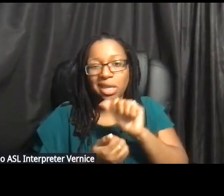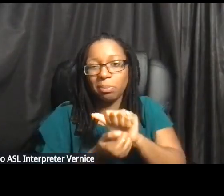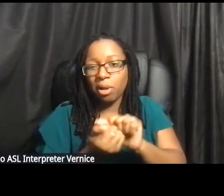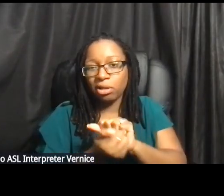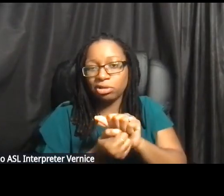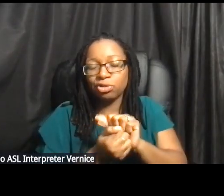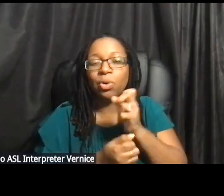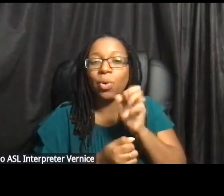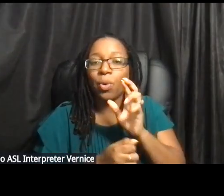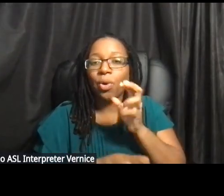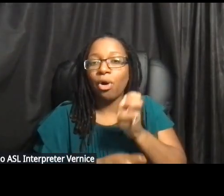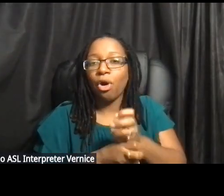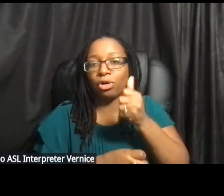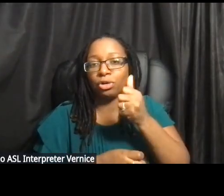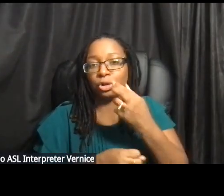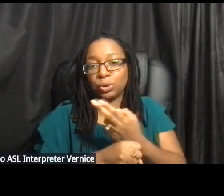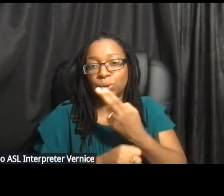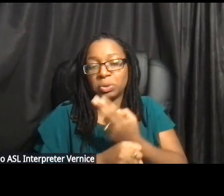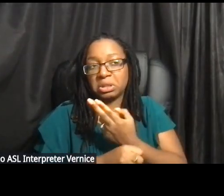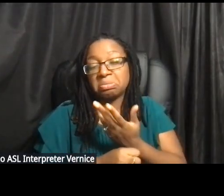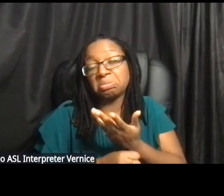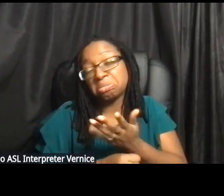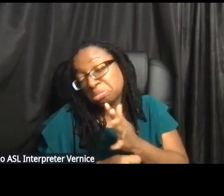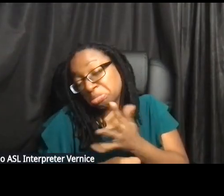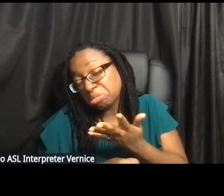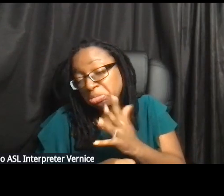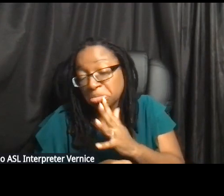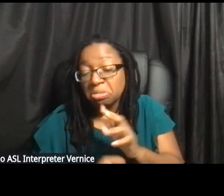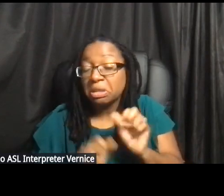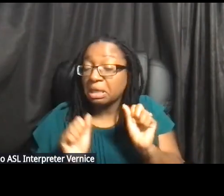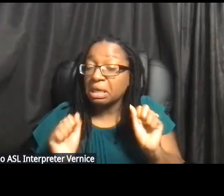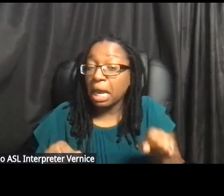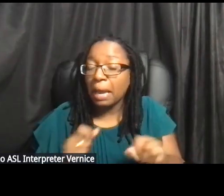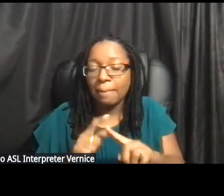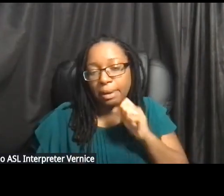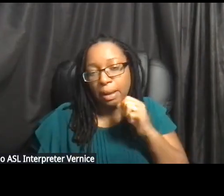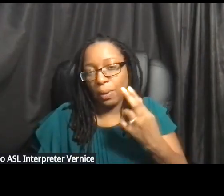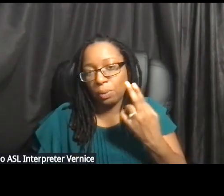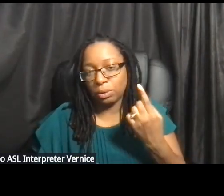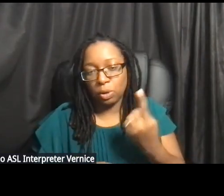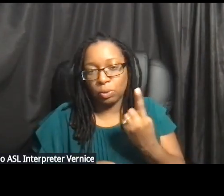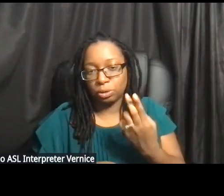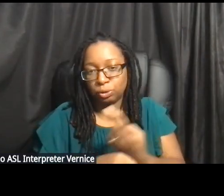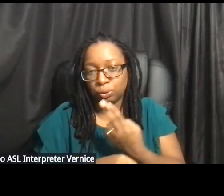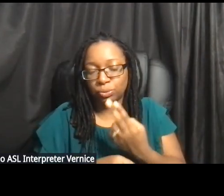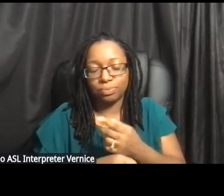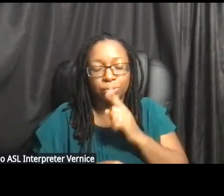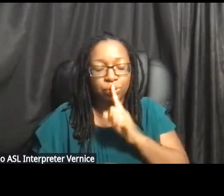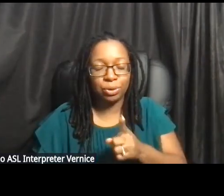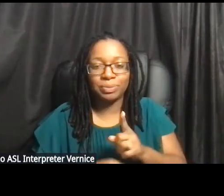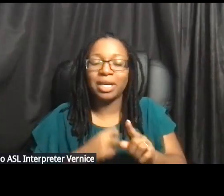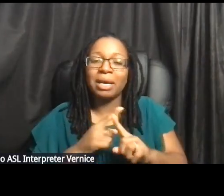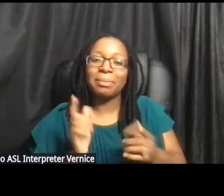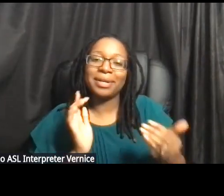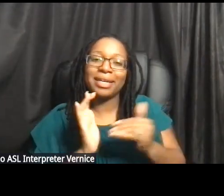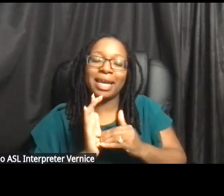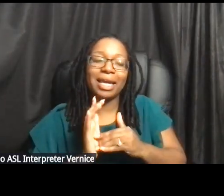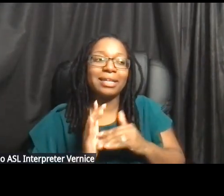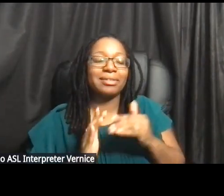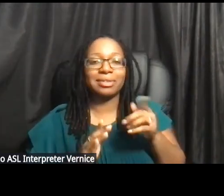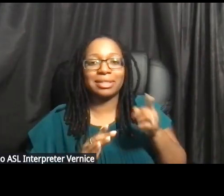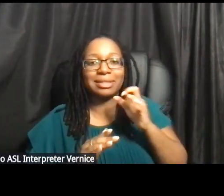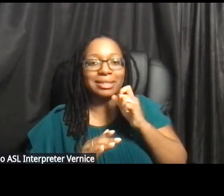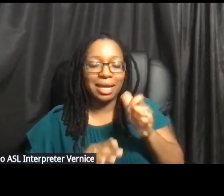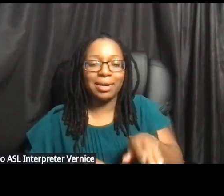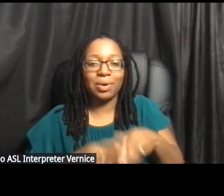use. This can be true, but it isn't always true. As an example, Final Draft screenwriting software is not open source, and you have